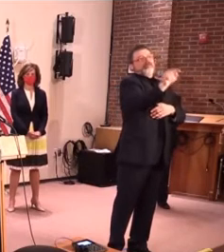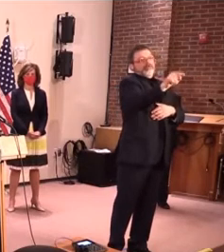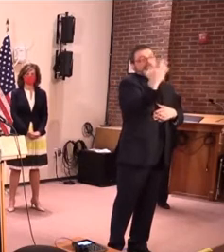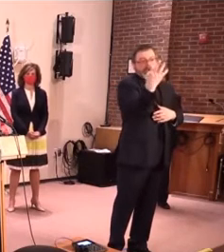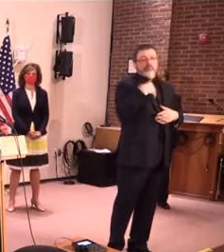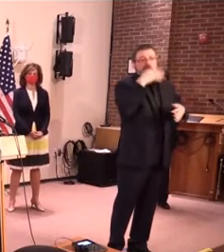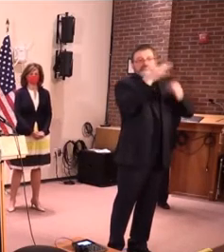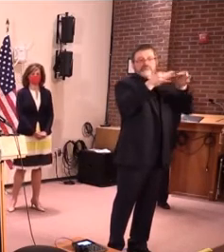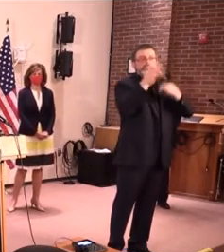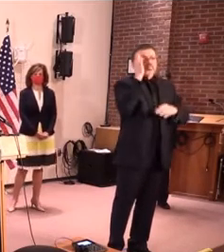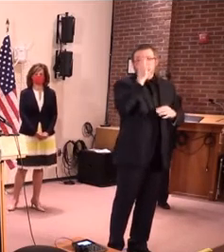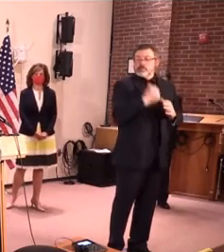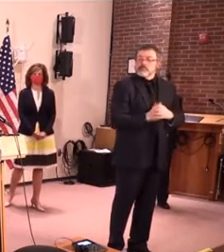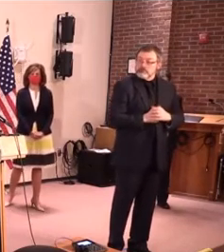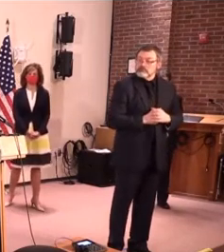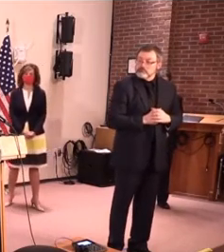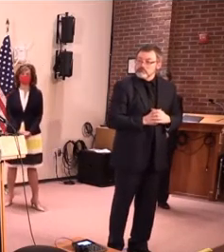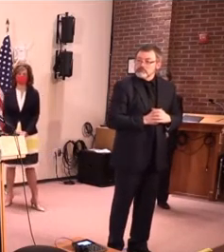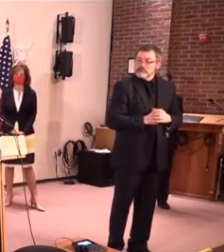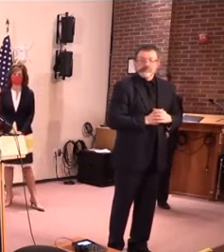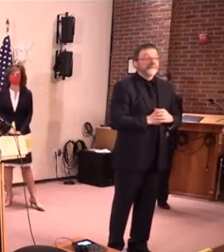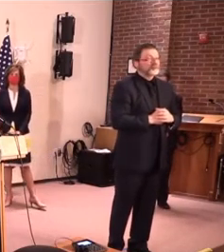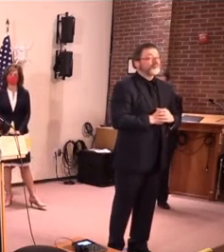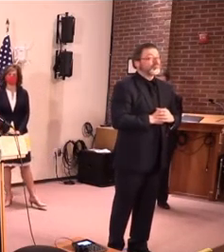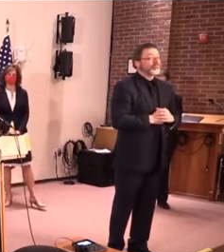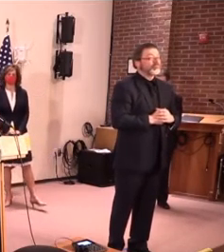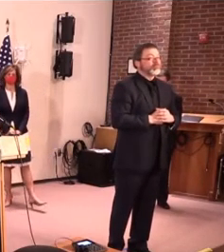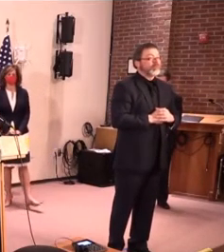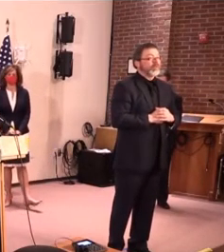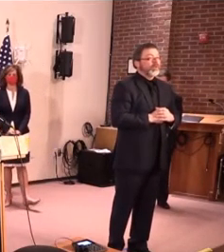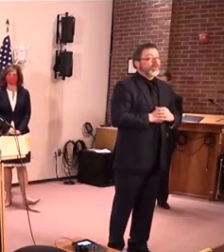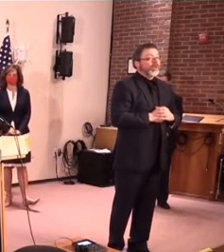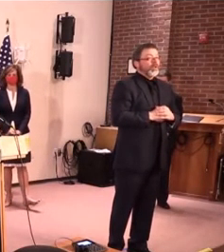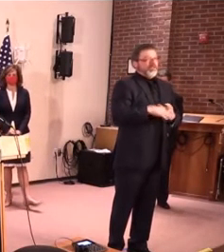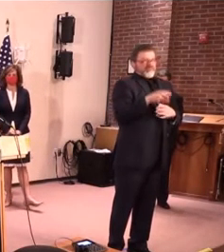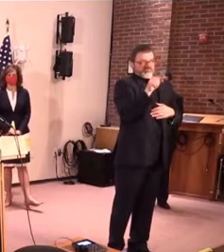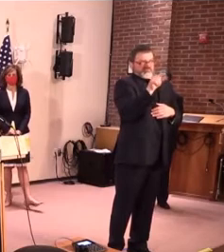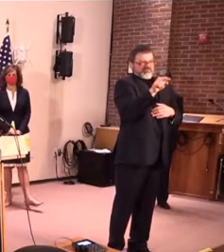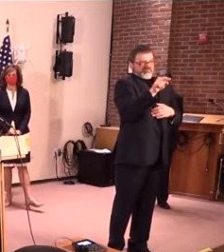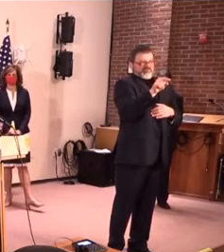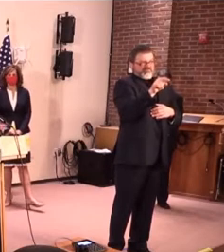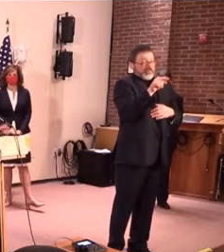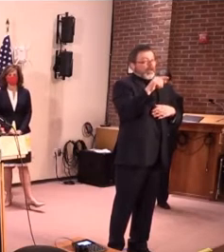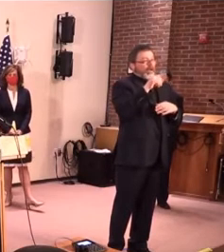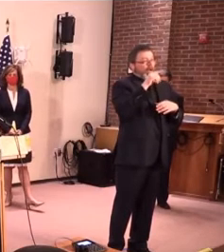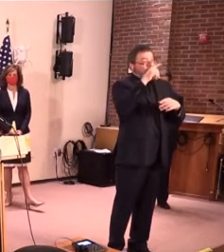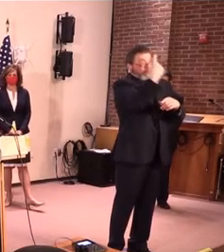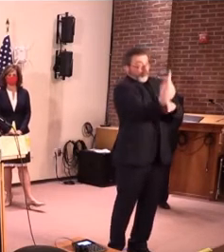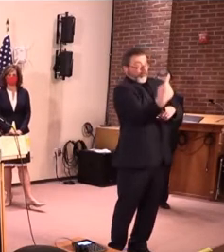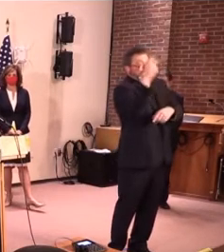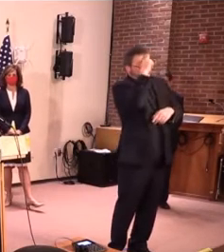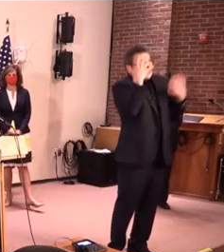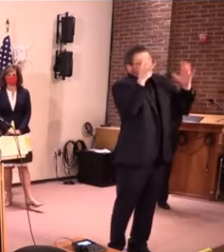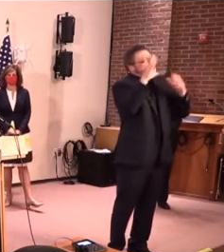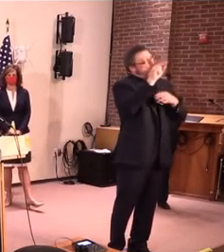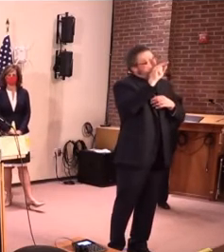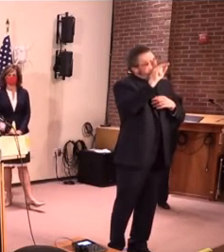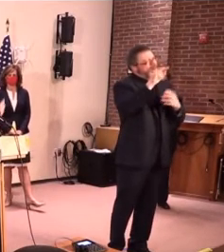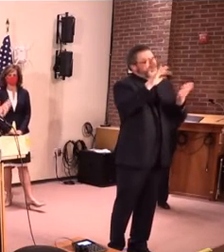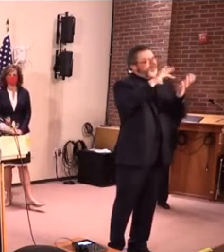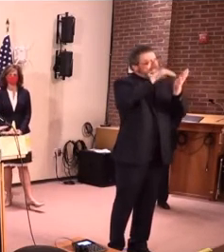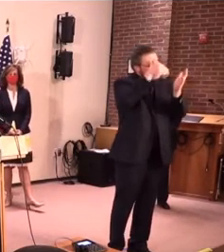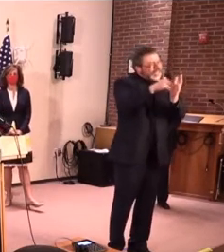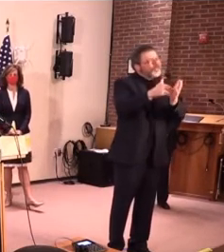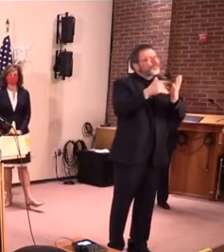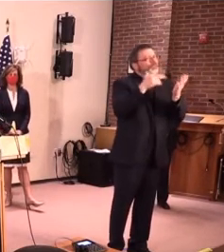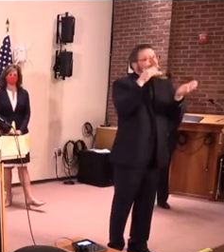a broad spectrum of professions within the healthcare industry, from acupuncturists to dental